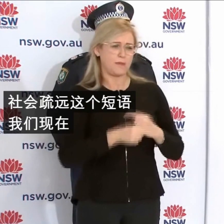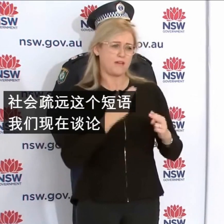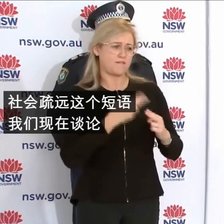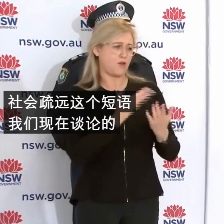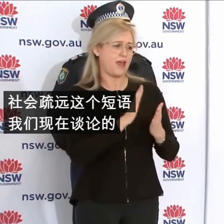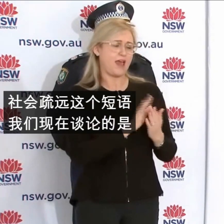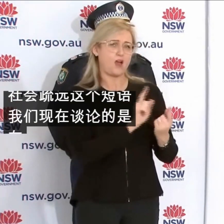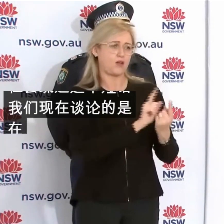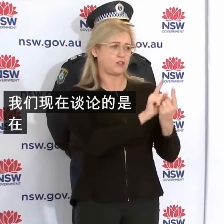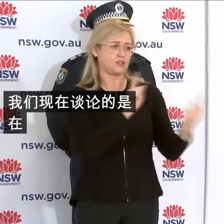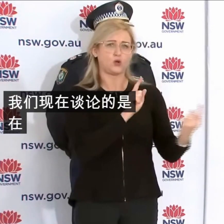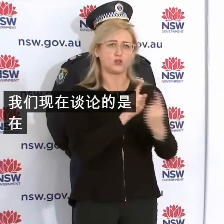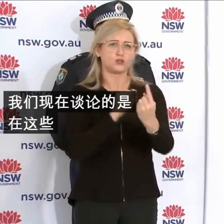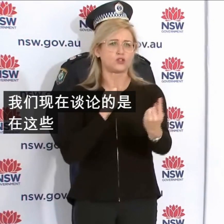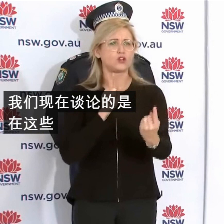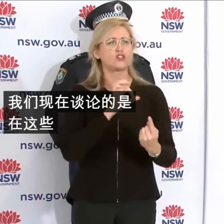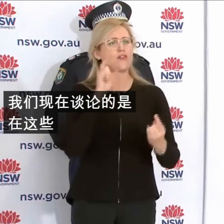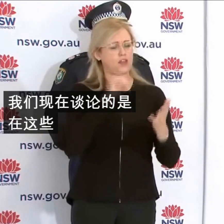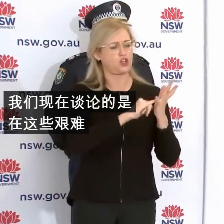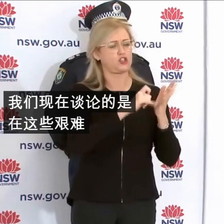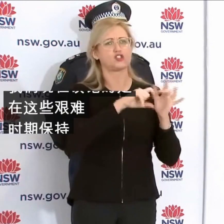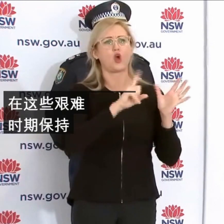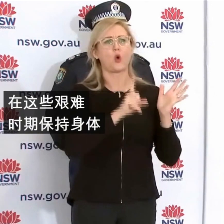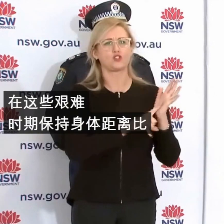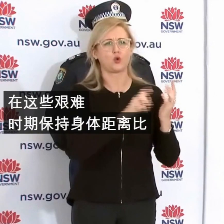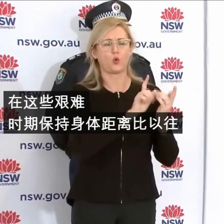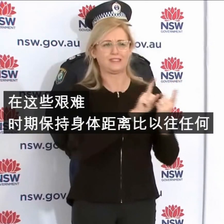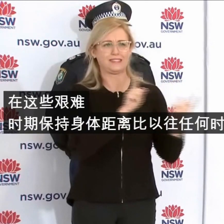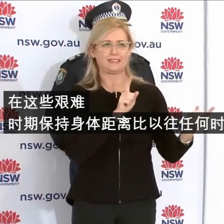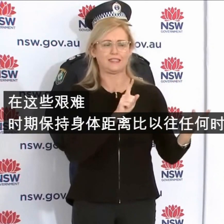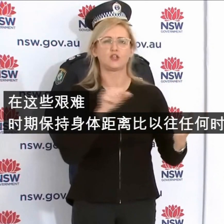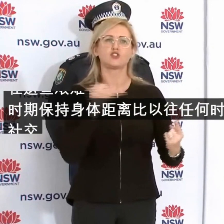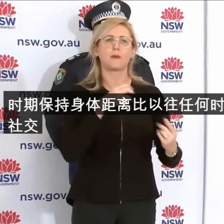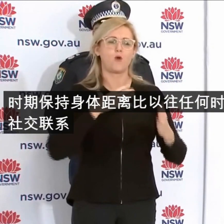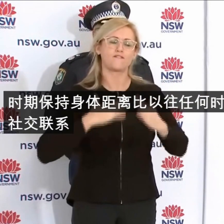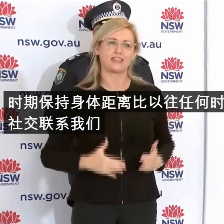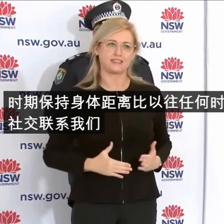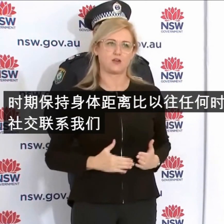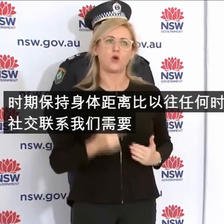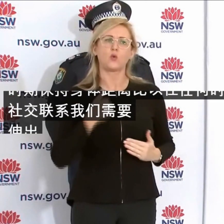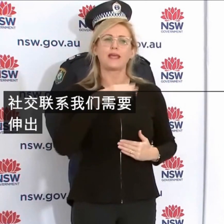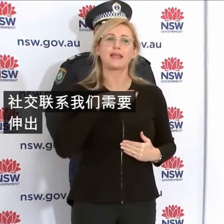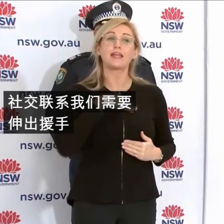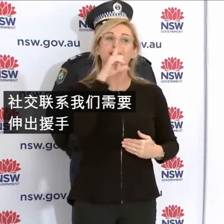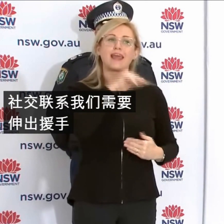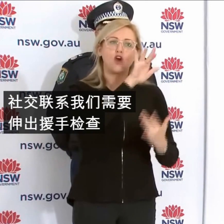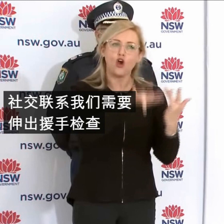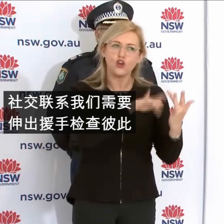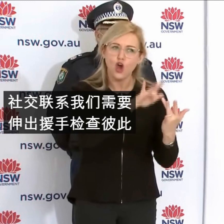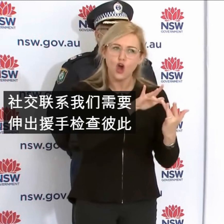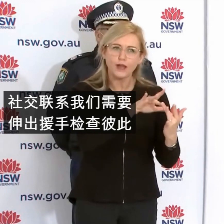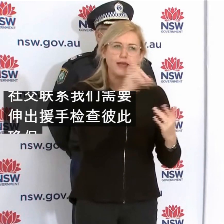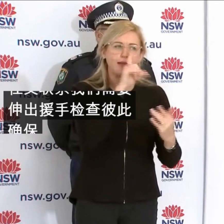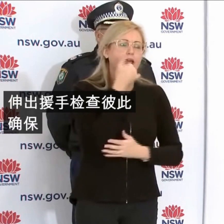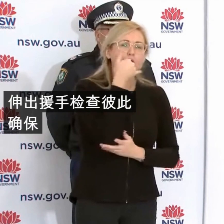matter of fact, what we're talking about is physical distancing. Now in these tough times, more than ever, we need to be socially connected. We need to be reaching out, checking in